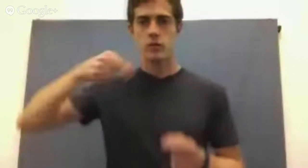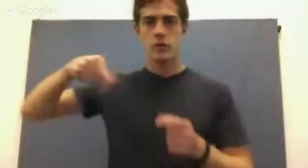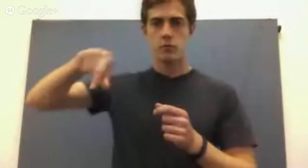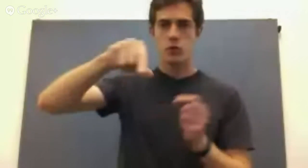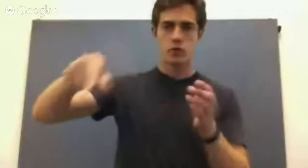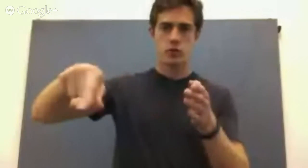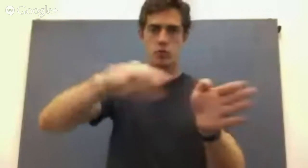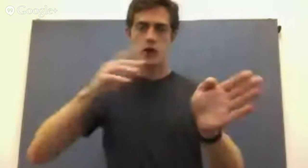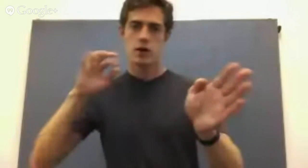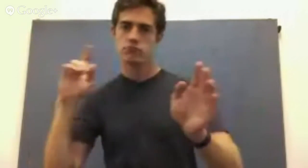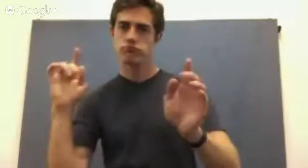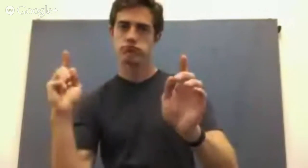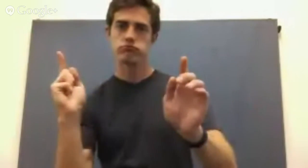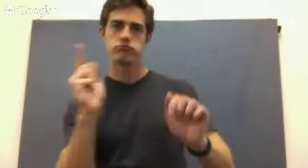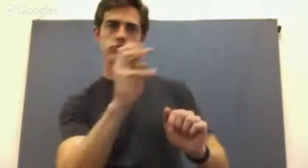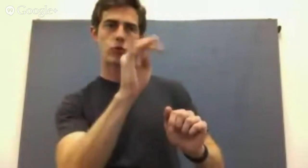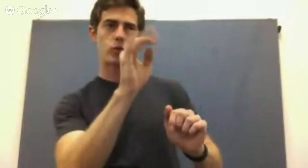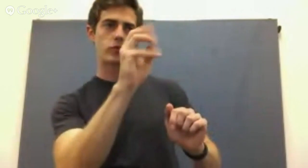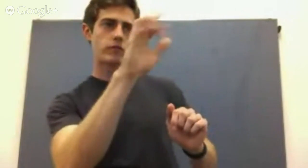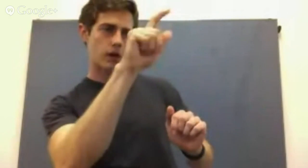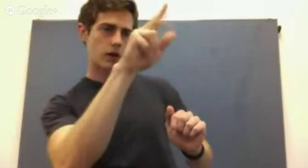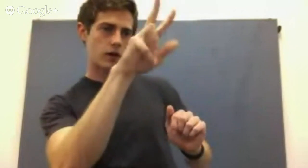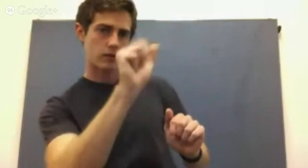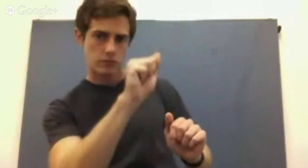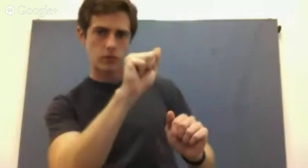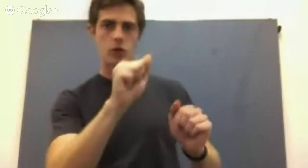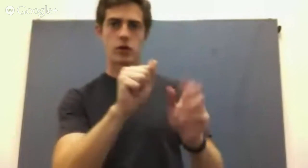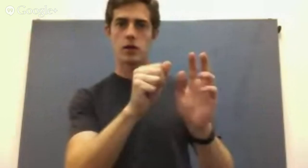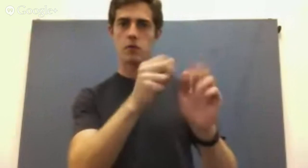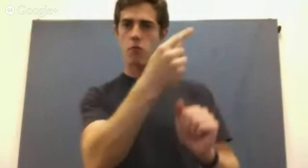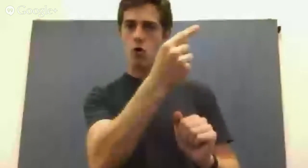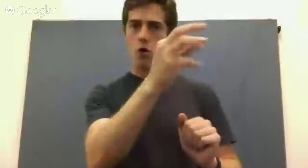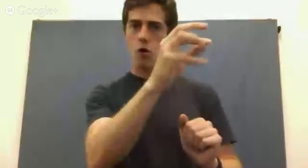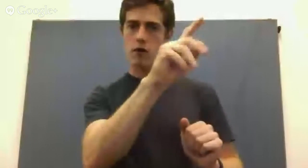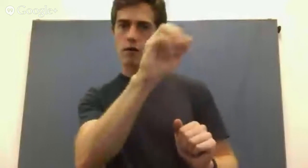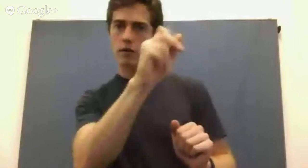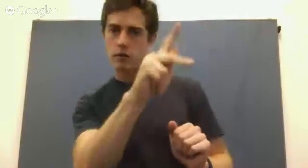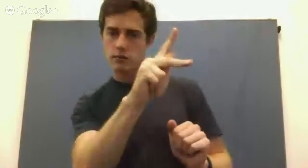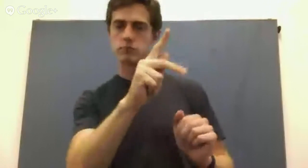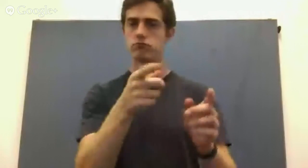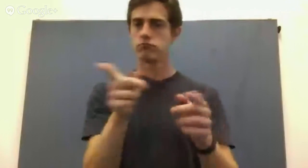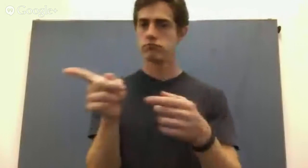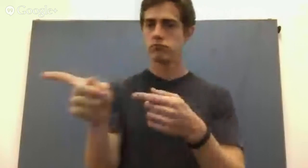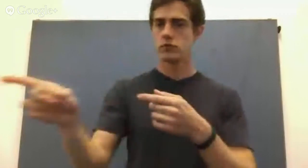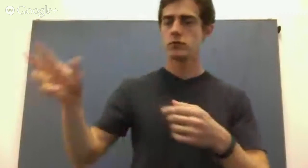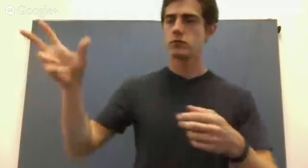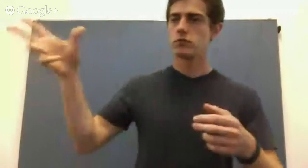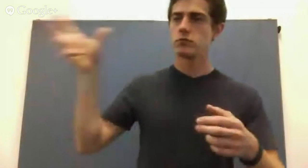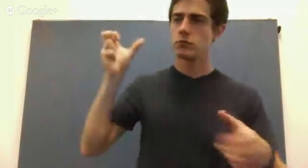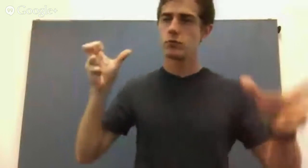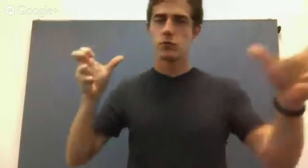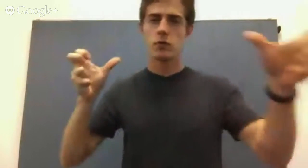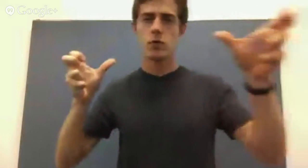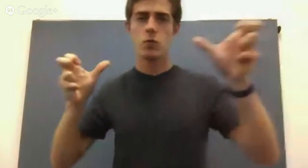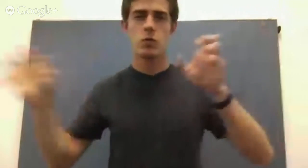the most one, down to Gonky Park, listening to the